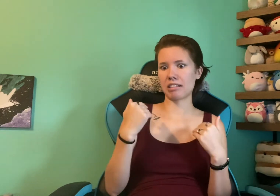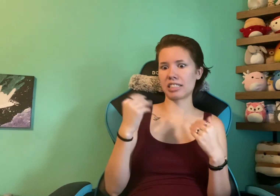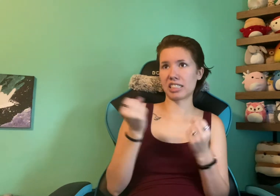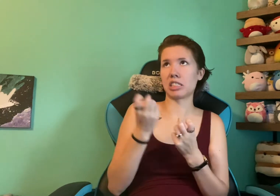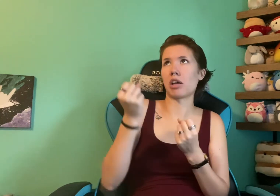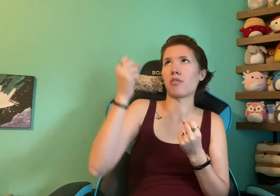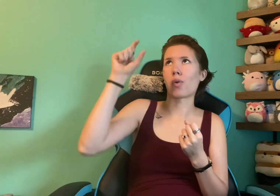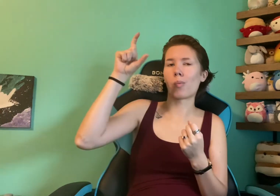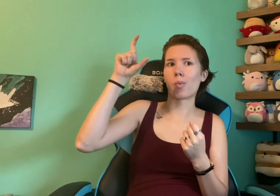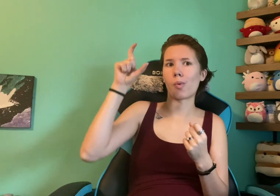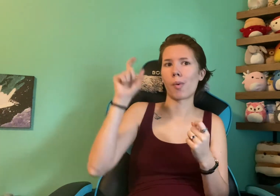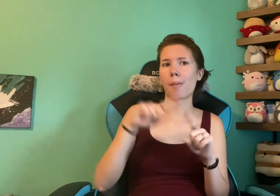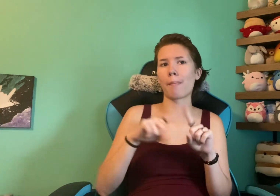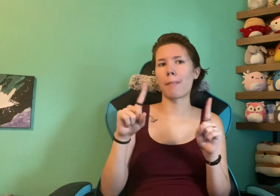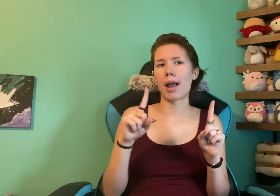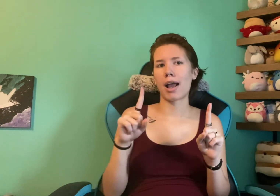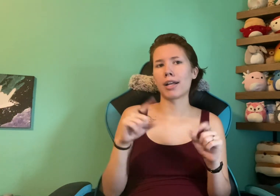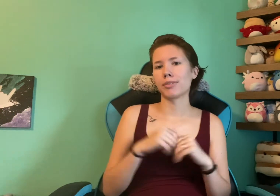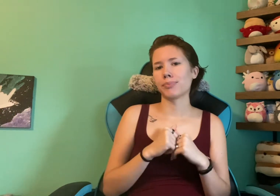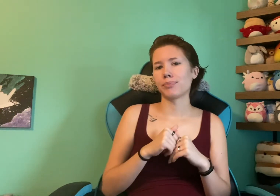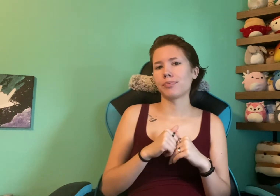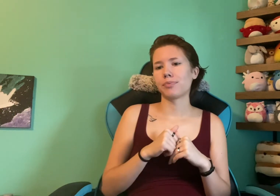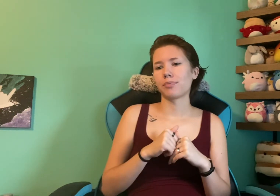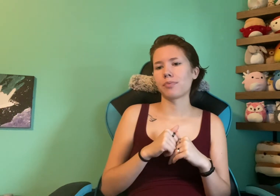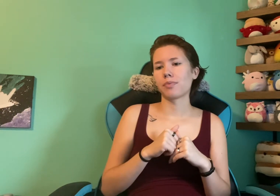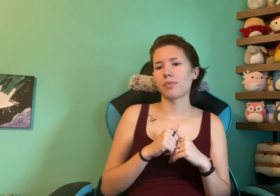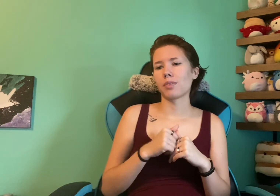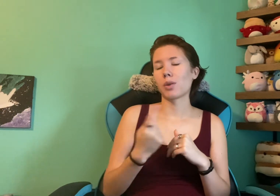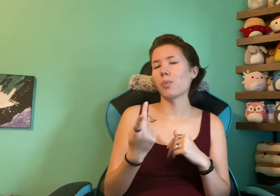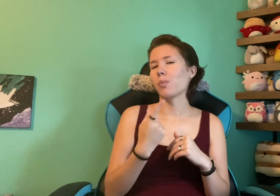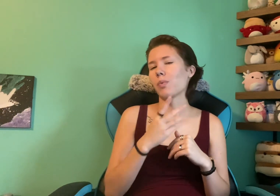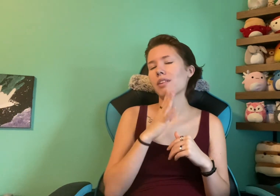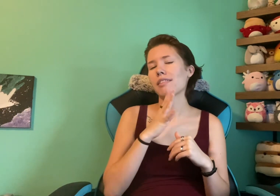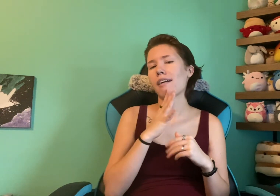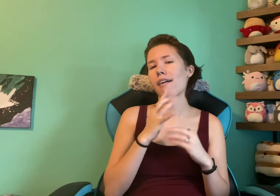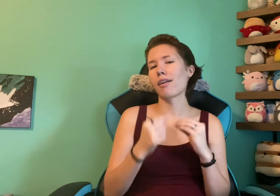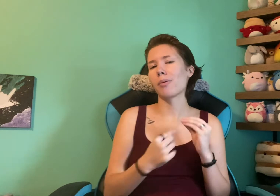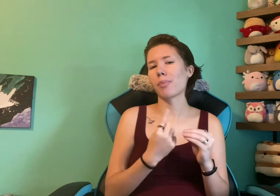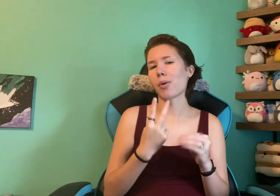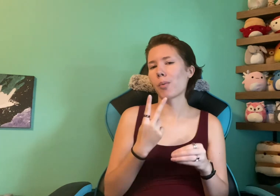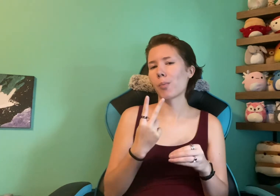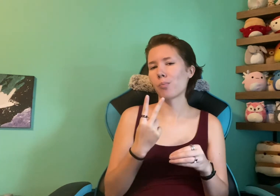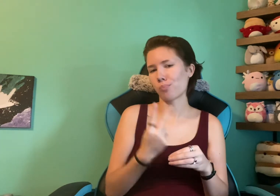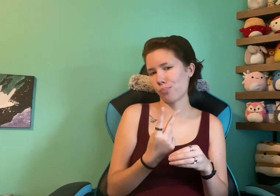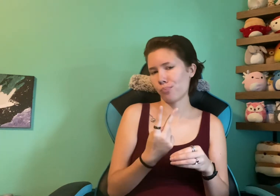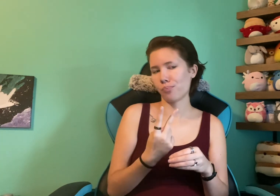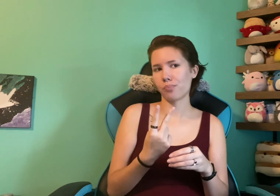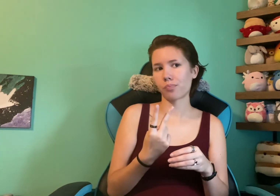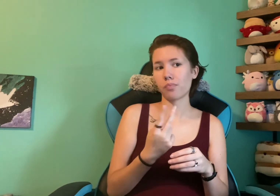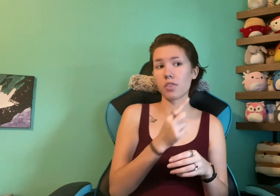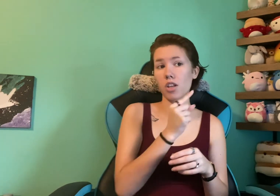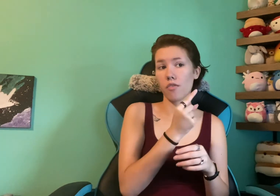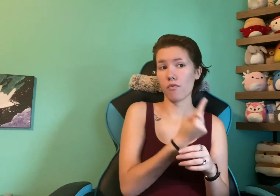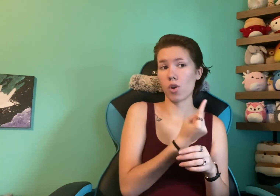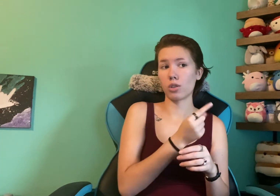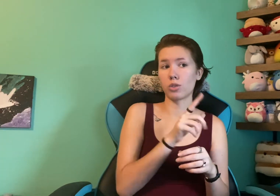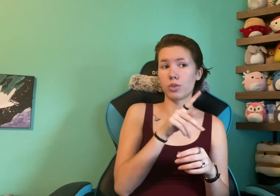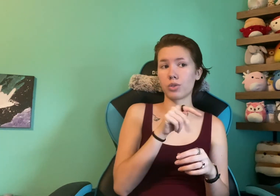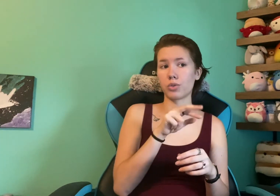only worry about two of them, the two fairly interesting ones. The first one's Triton. So you may have a little struggle with